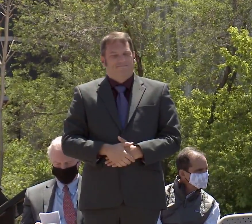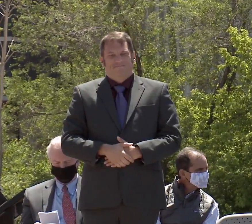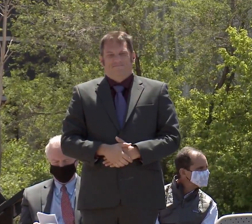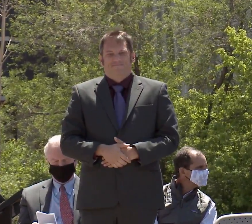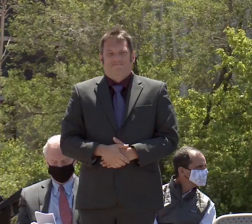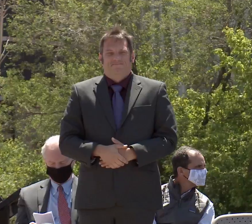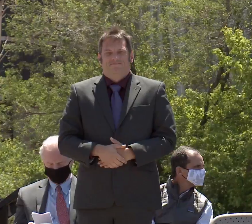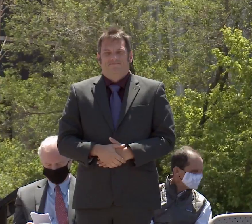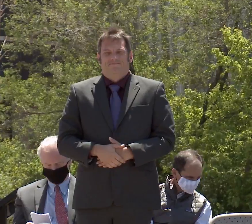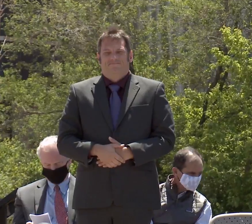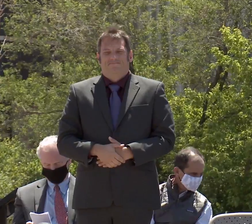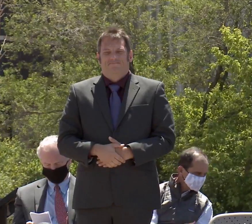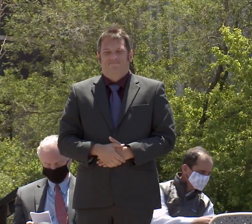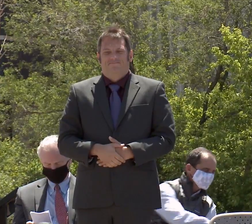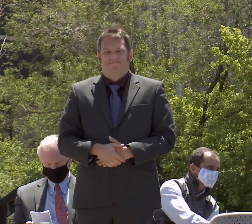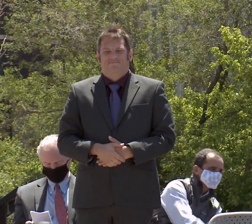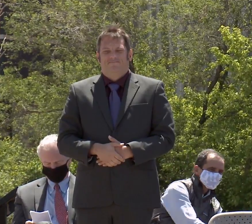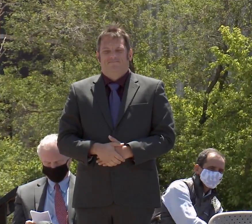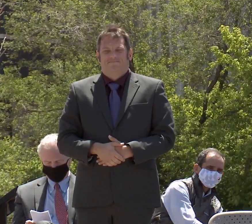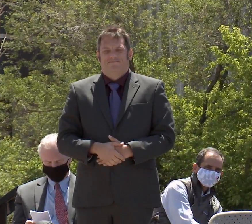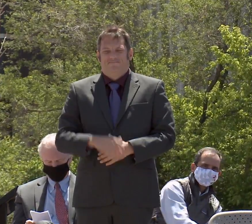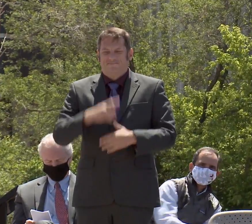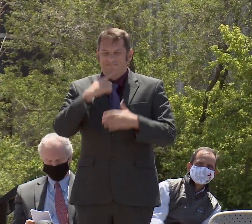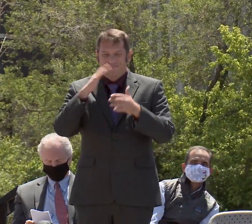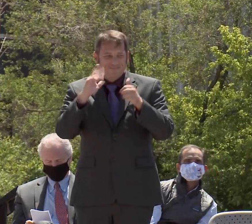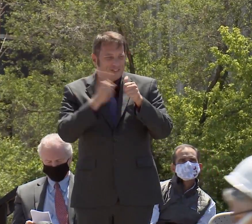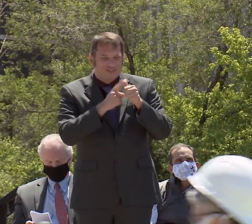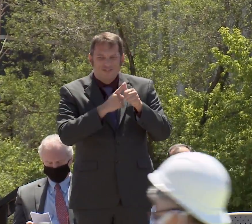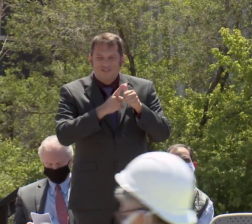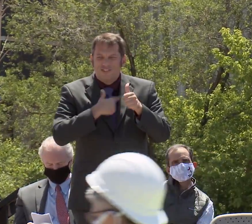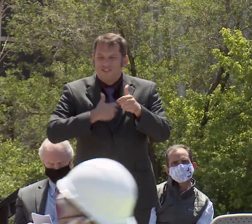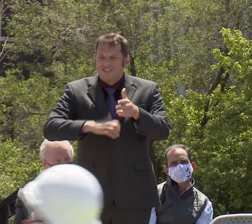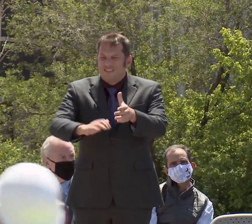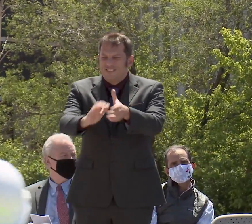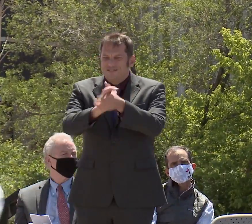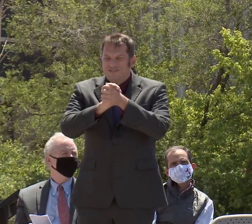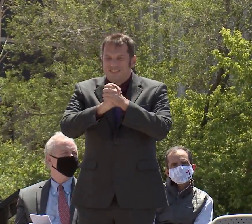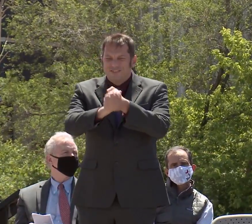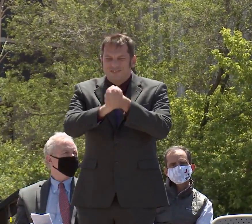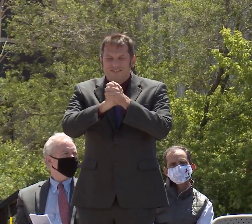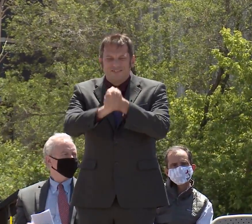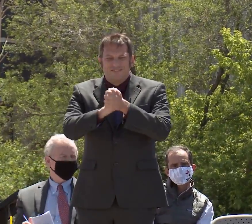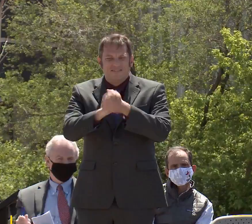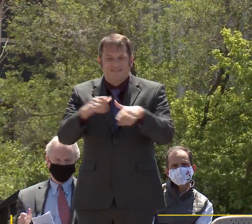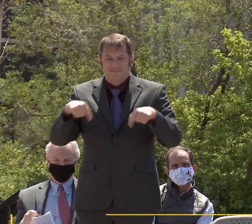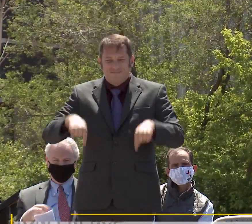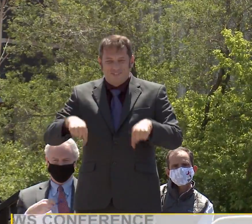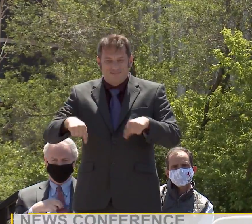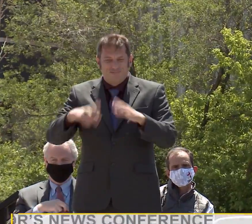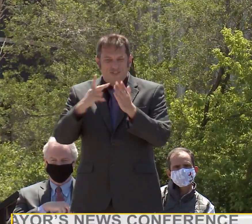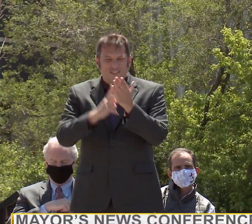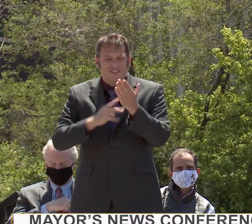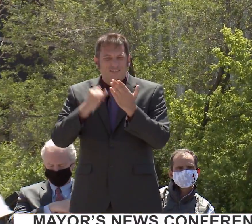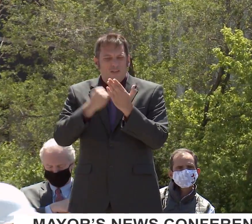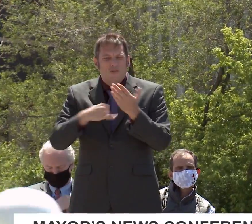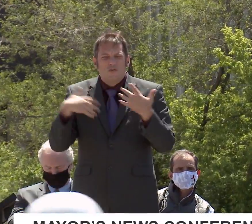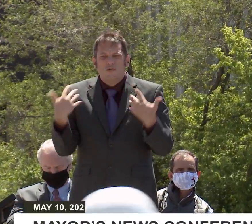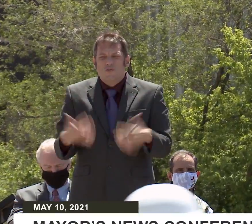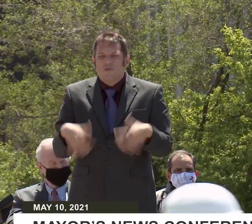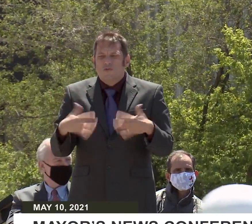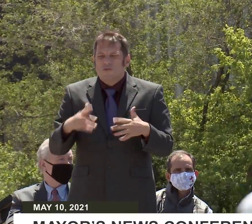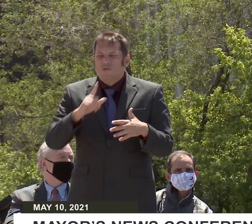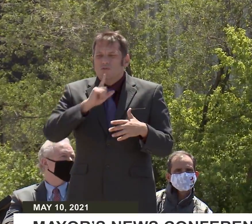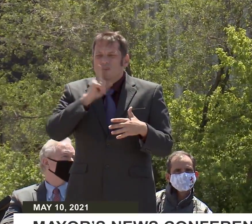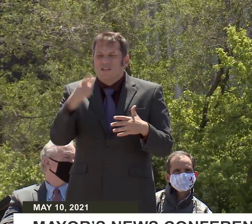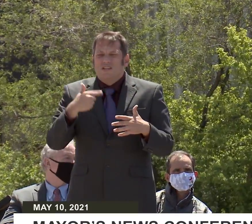Well, Jason, first let me congratulate you on this project. We're so pleased to be here. We were here